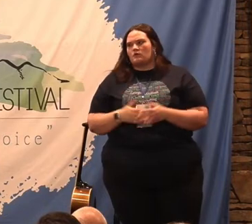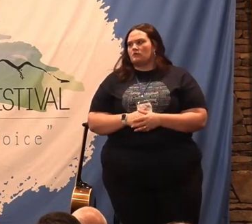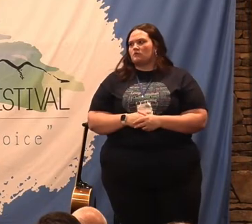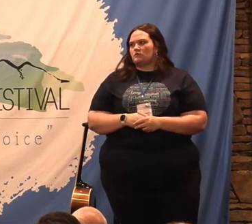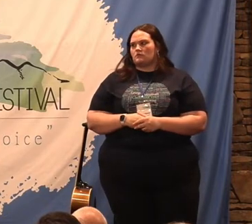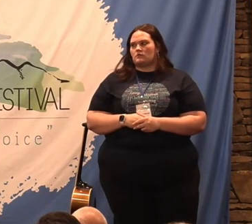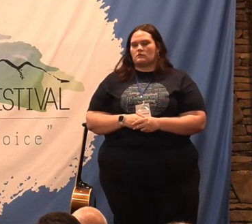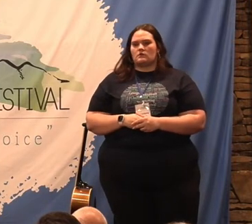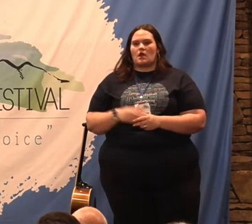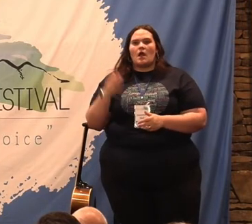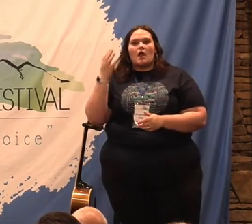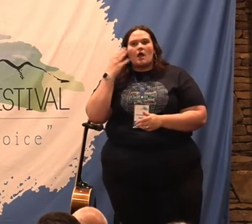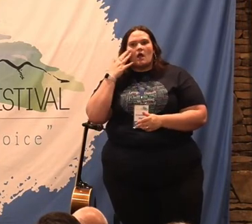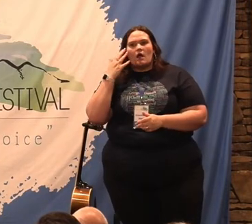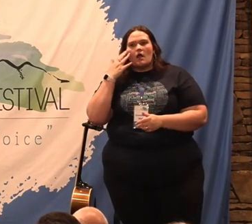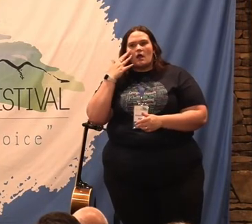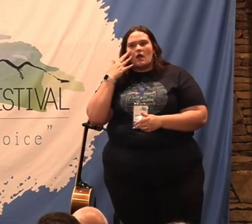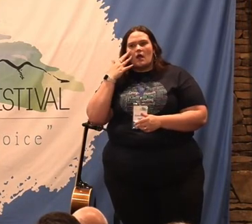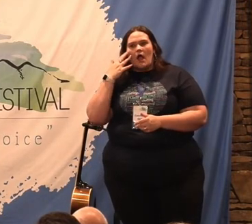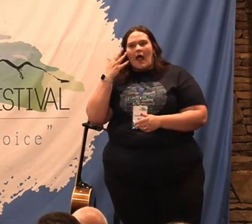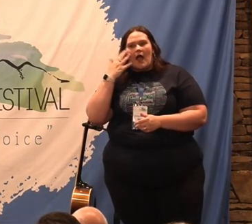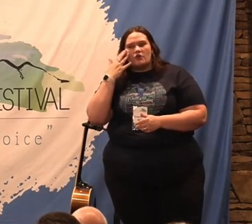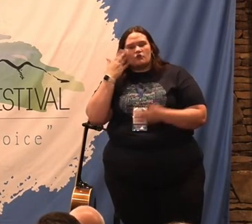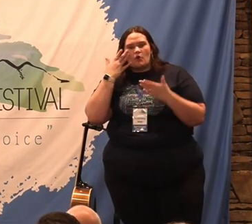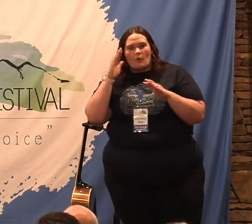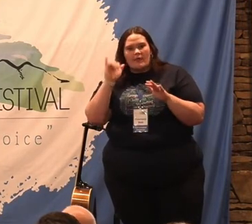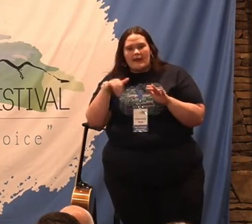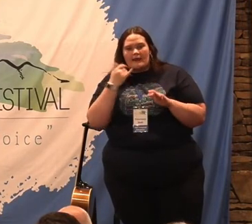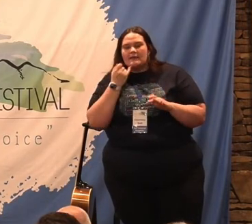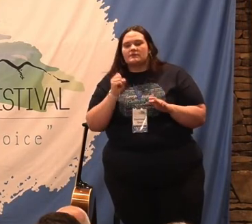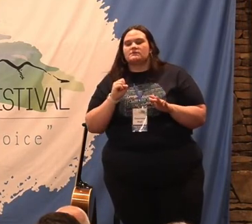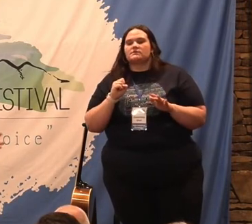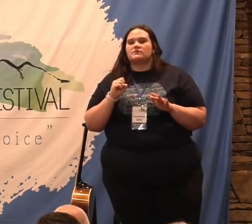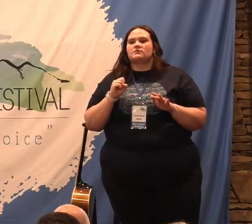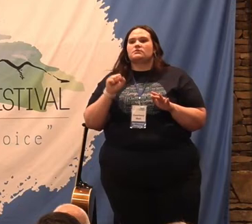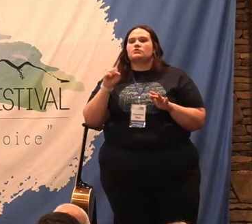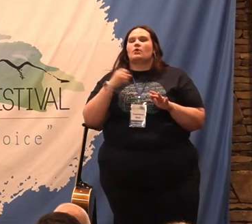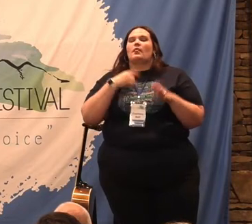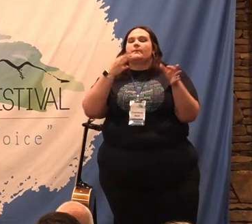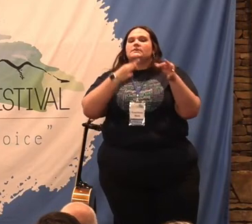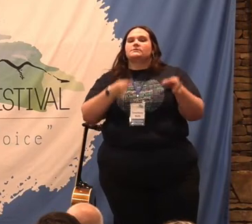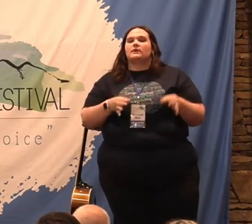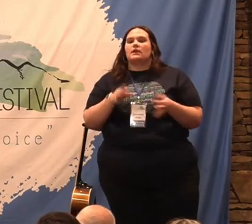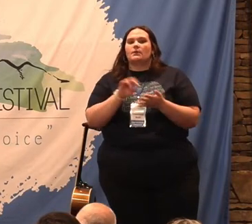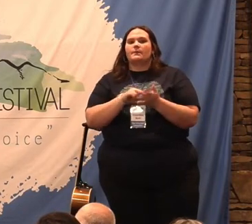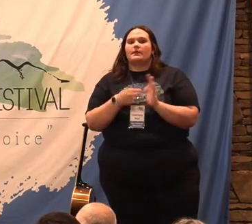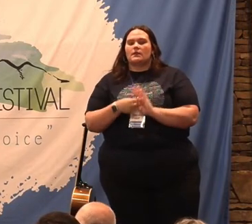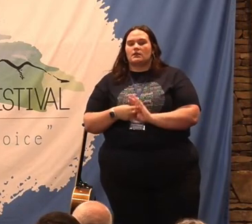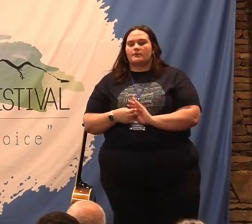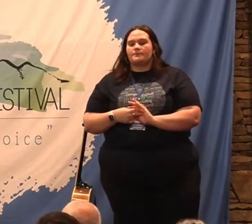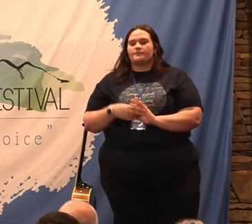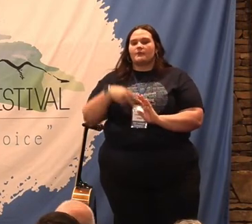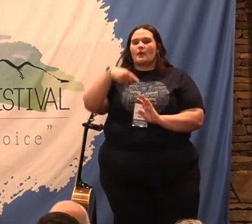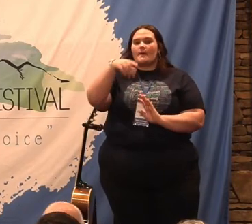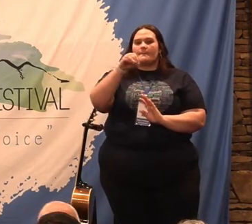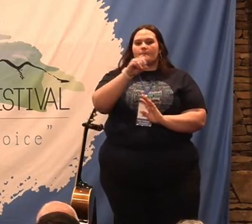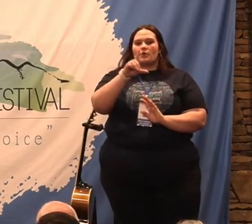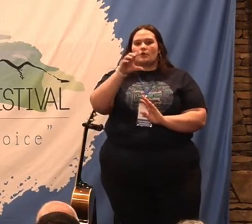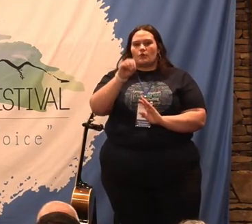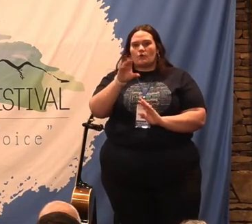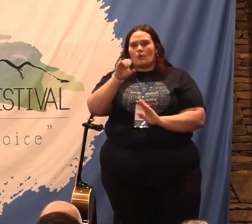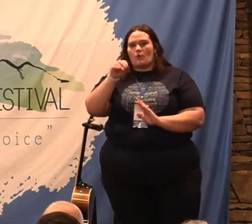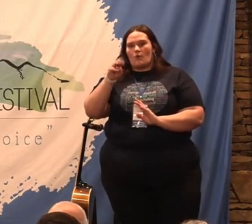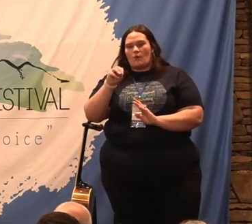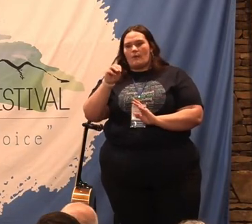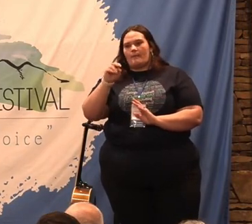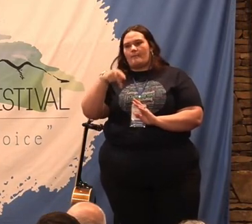Okay, now I can see by your lack of reaction that you don't know what pollo campero is. So let me explain it to you. Pollo campero means